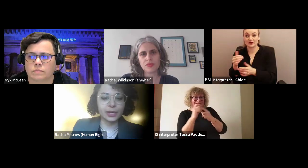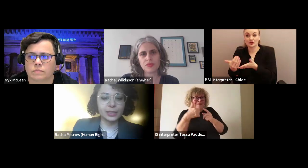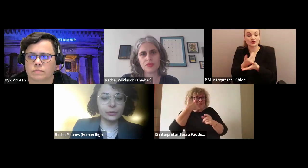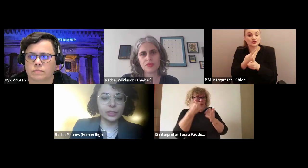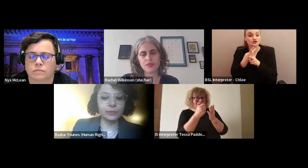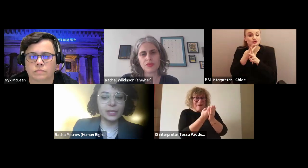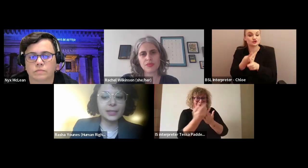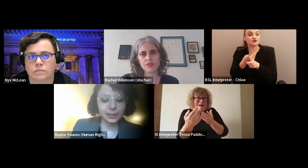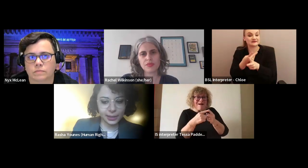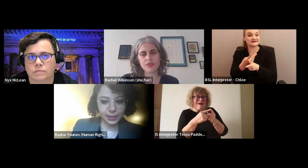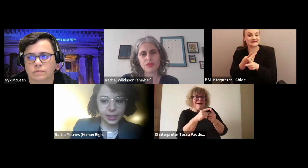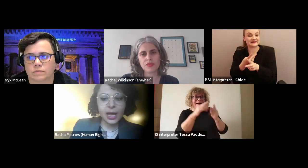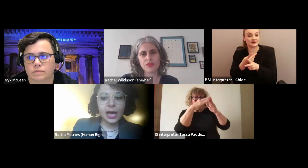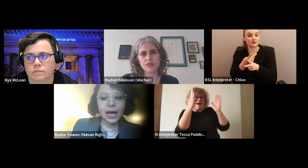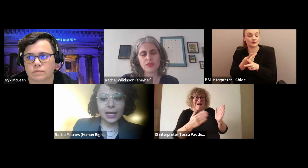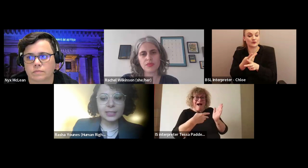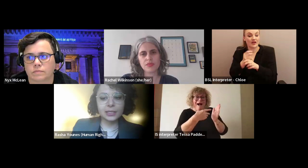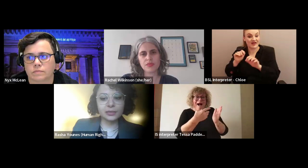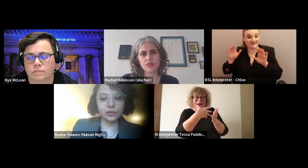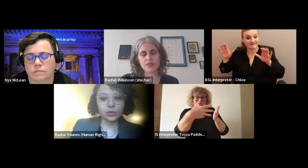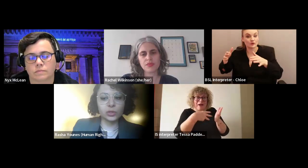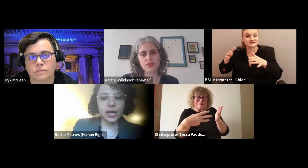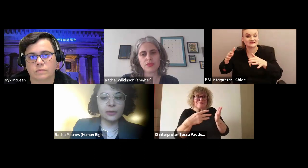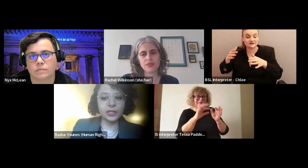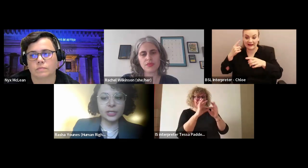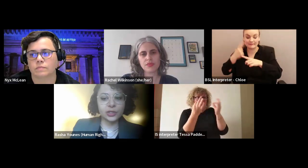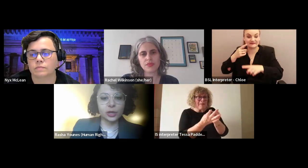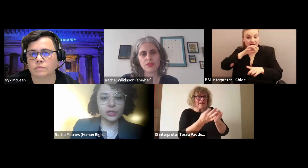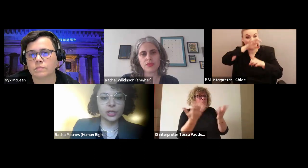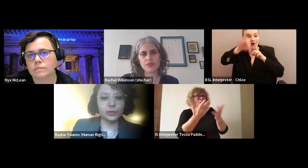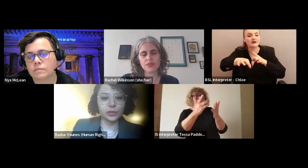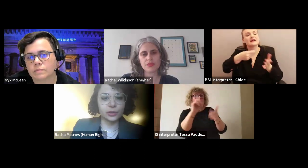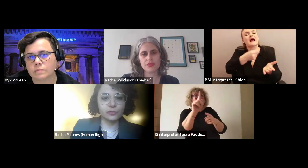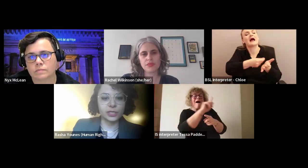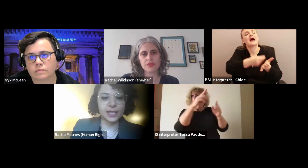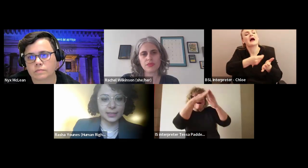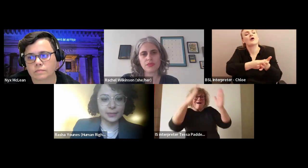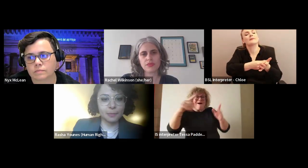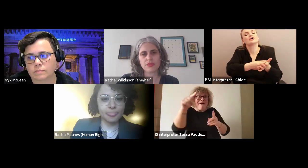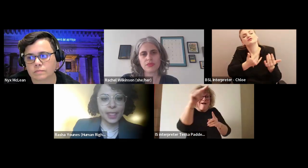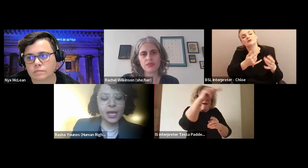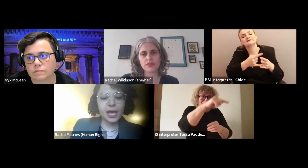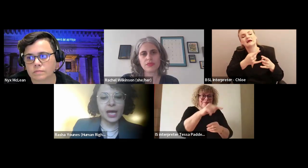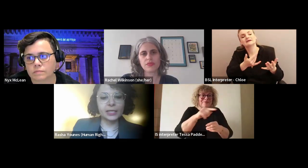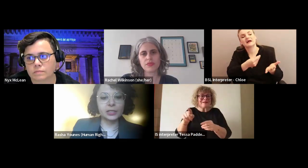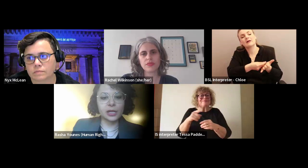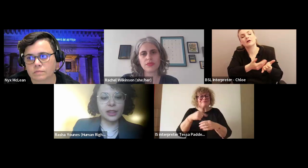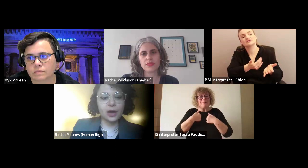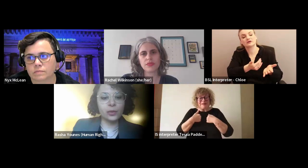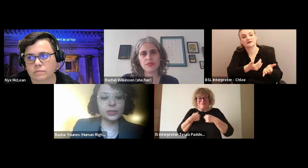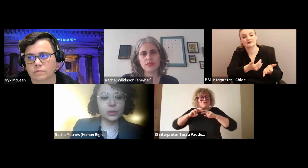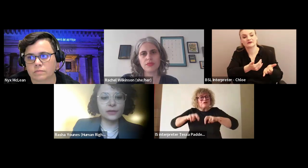forces primarily would immediately ask individuals how much they charge in return for sex.